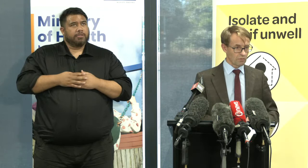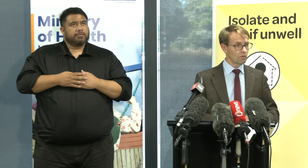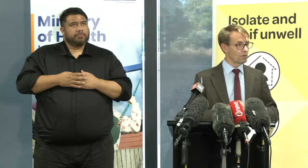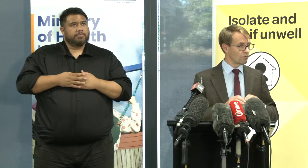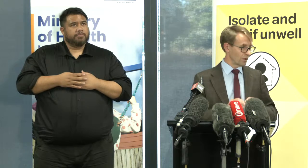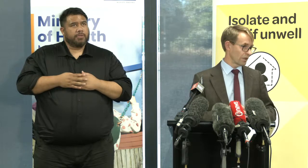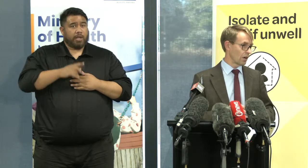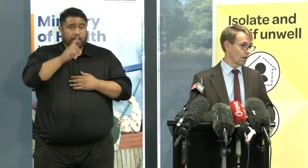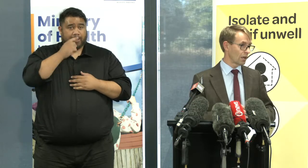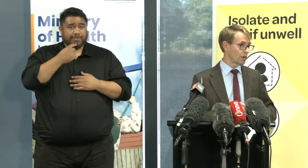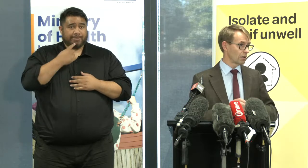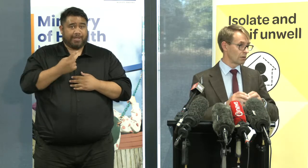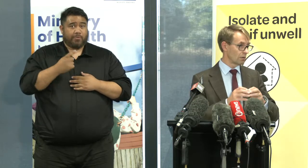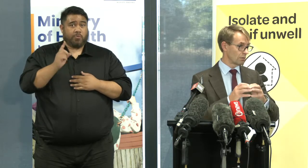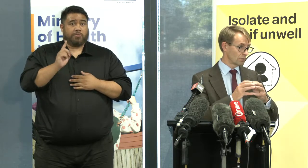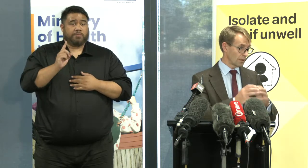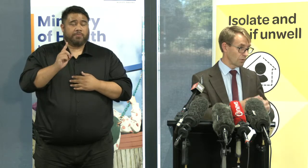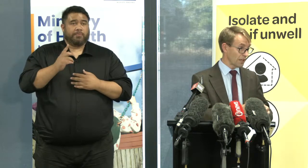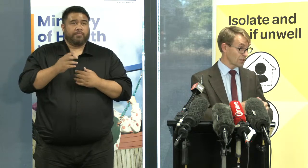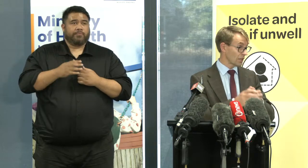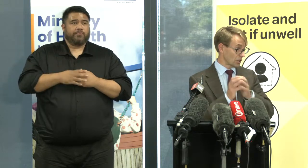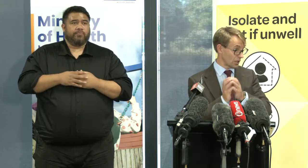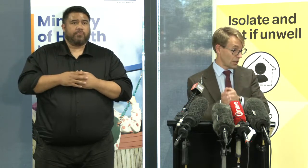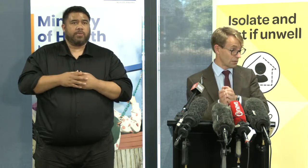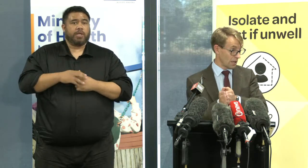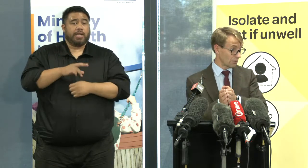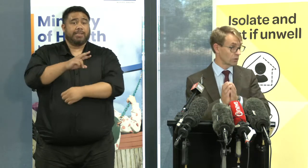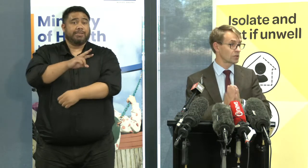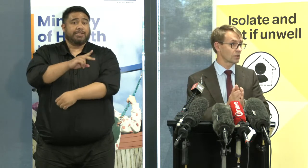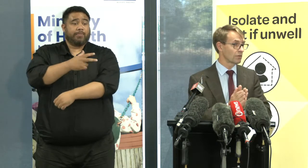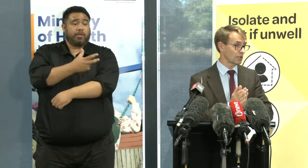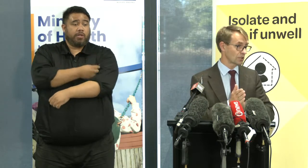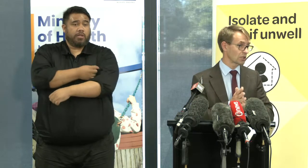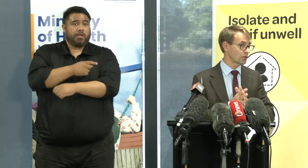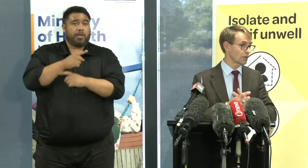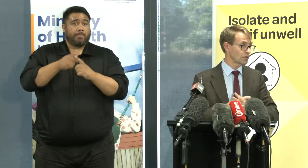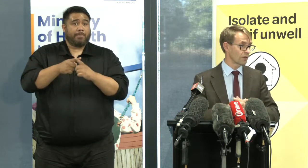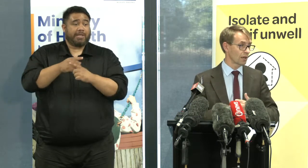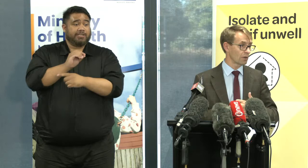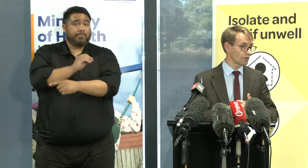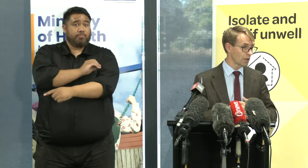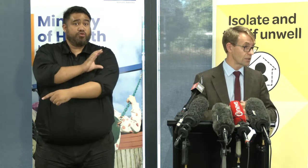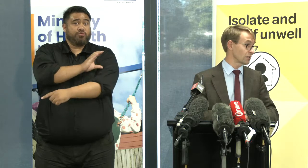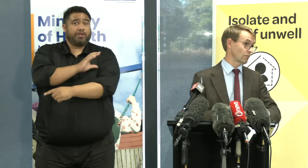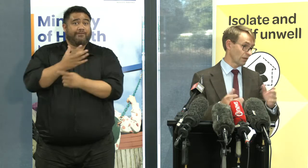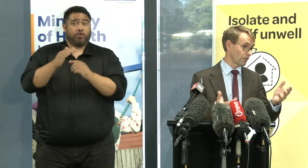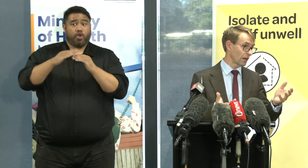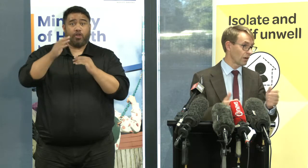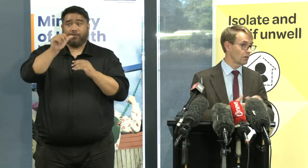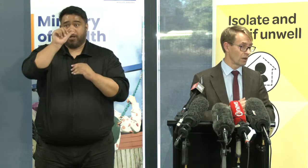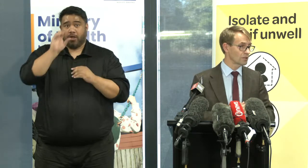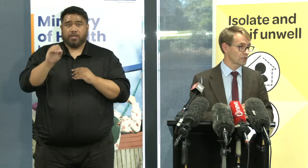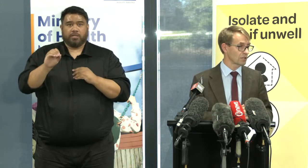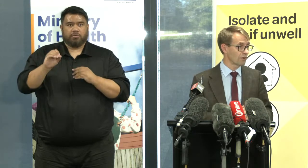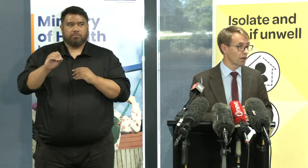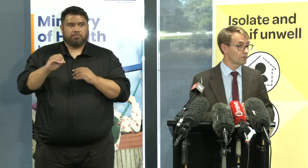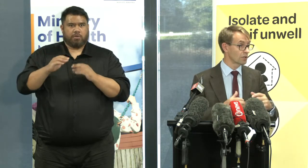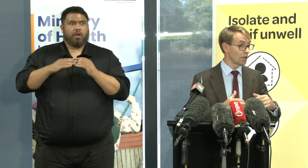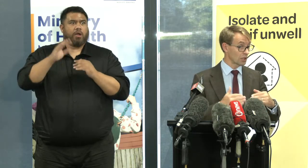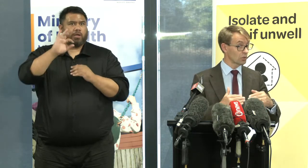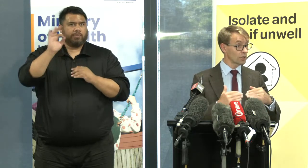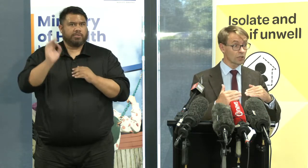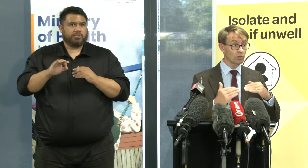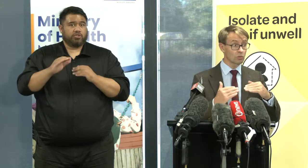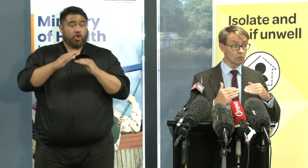we've had very high double vaccination and booster vaccination rates for our over 90s, in fact for our over